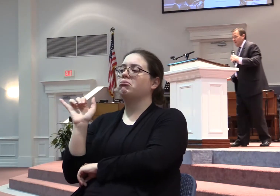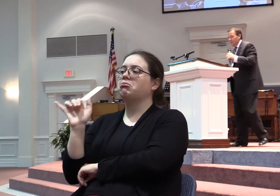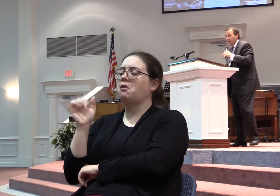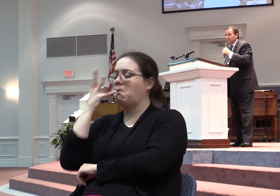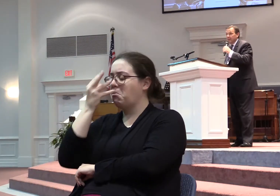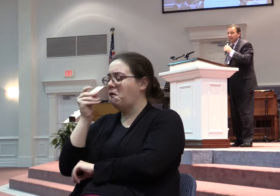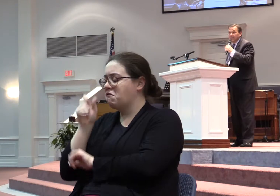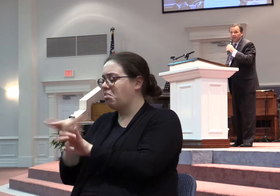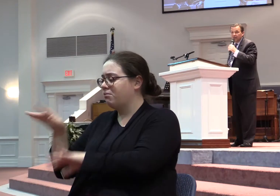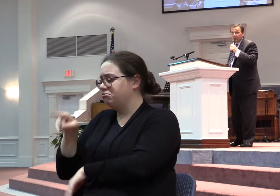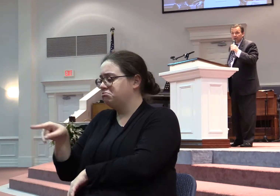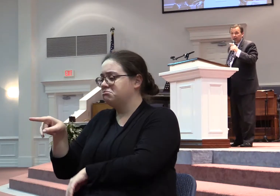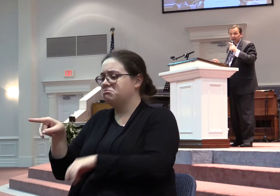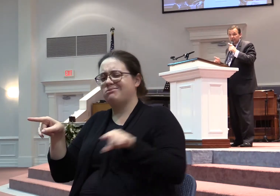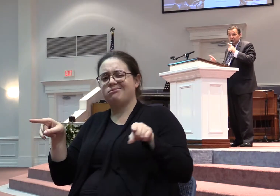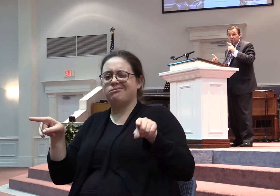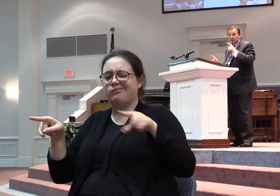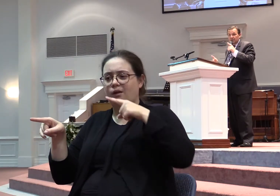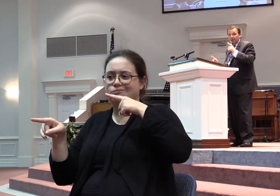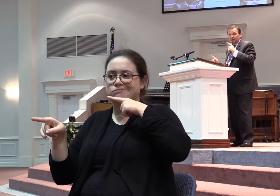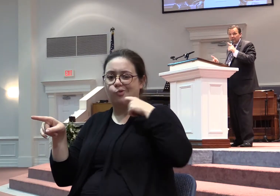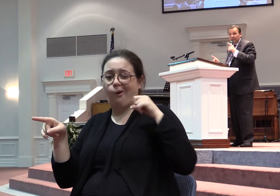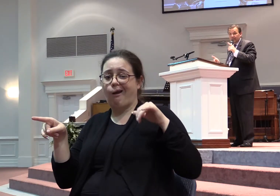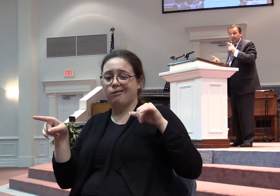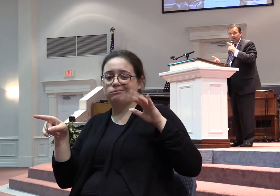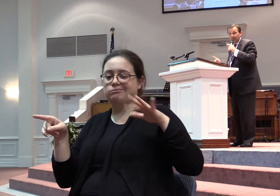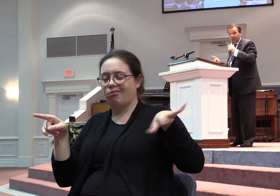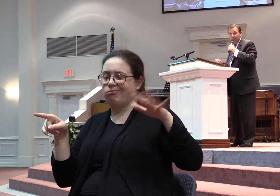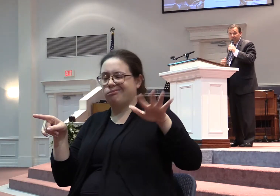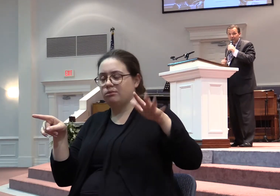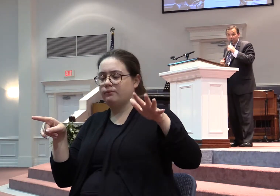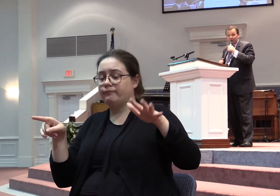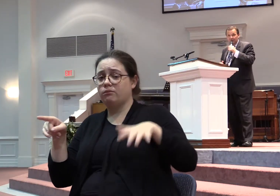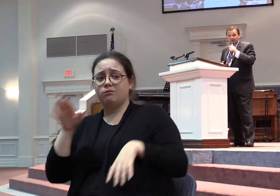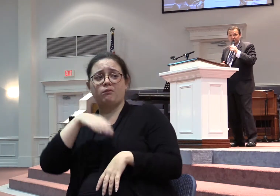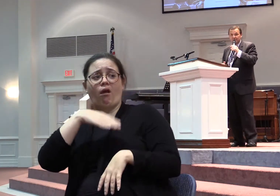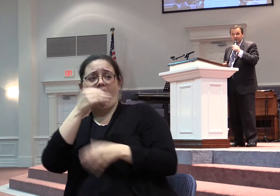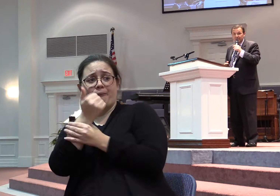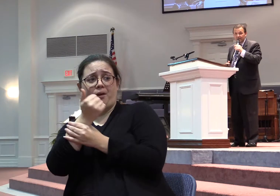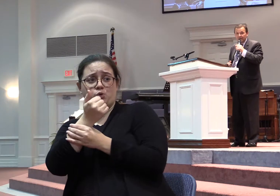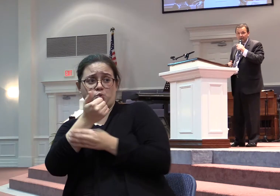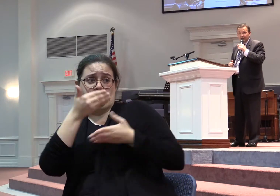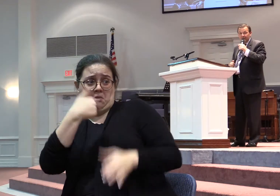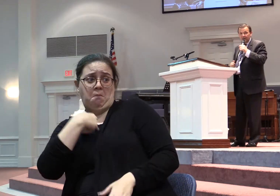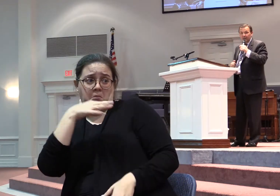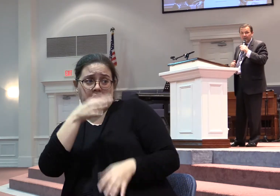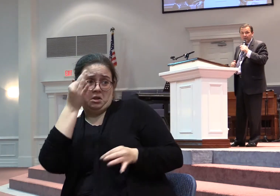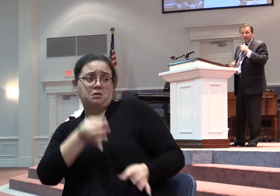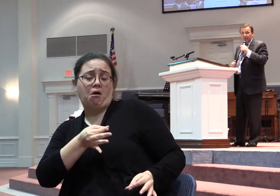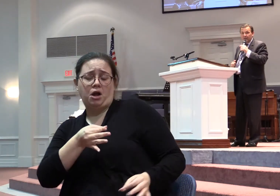Uh-huh. And Lot said, I get to choose Abraham. Uncle Abraham, you gonna let me choose?